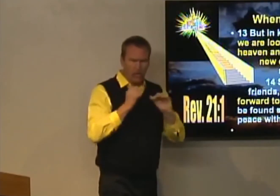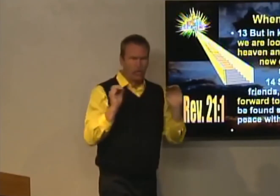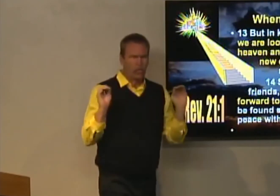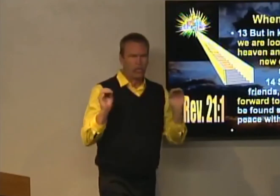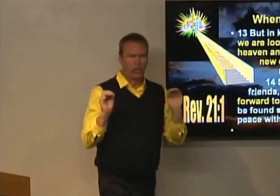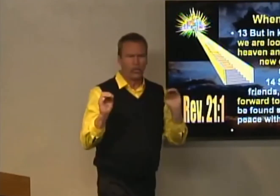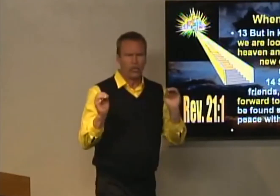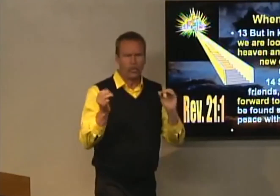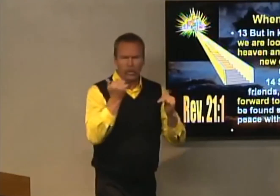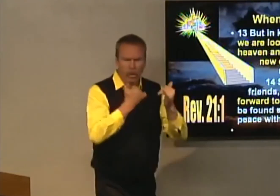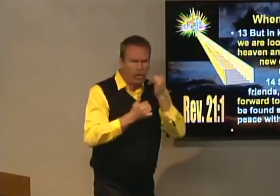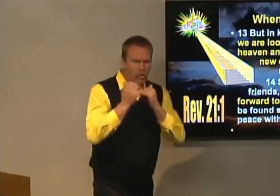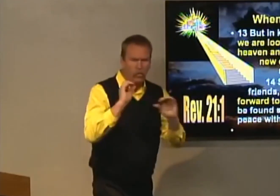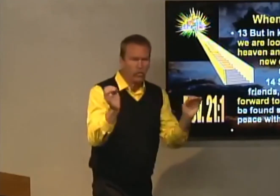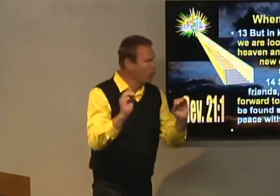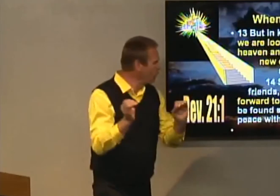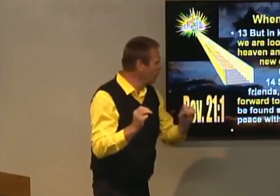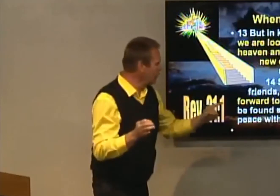Meaning, having done no wrong.